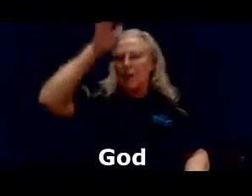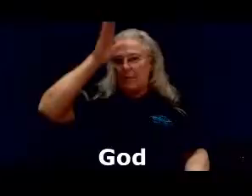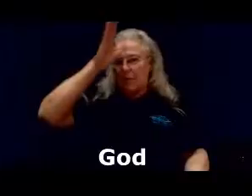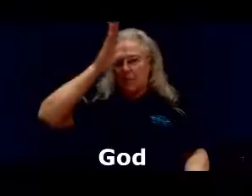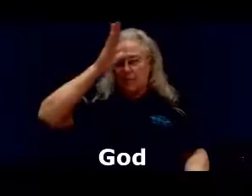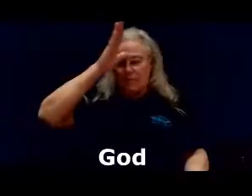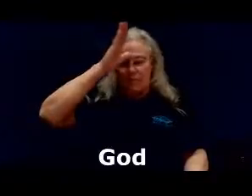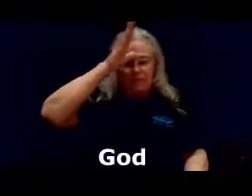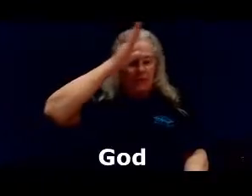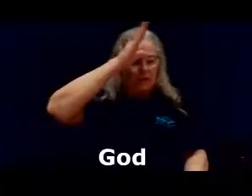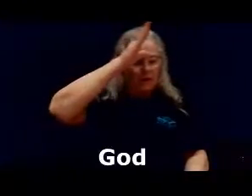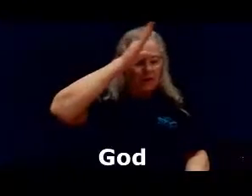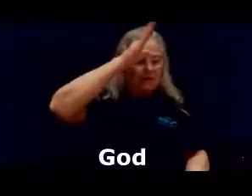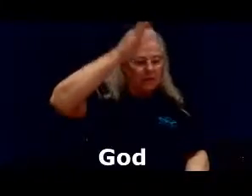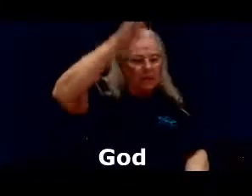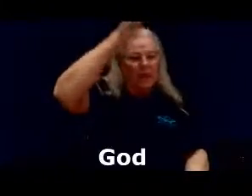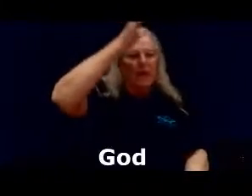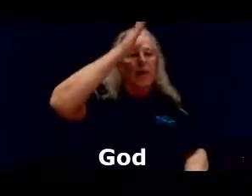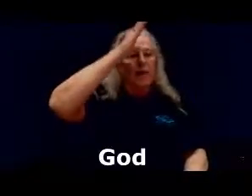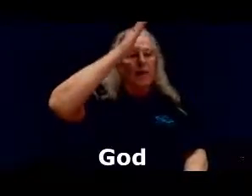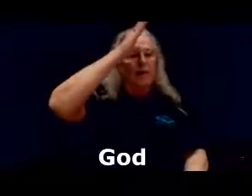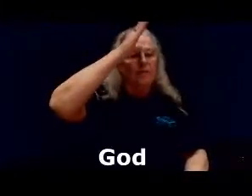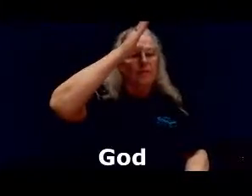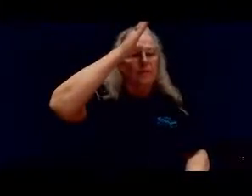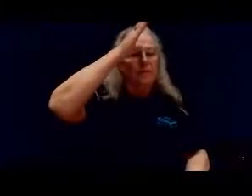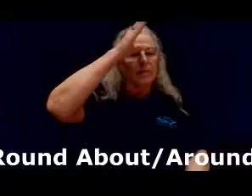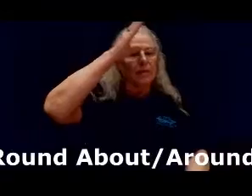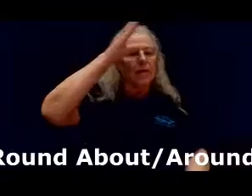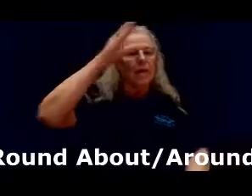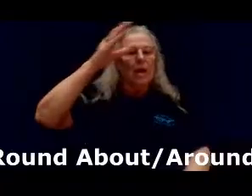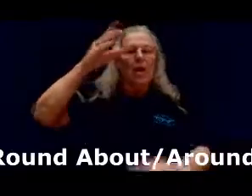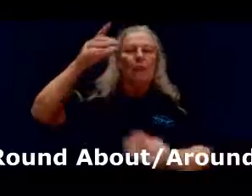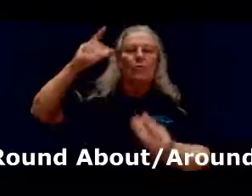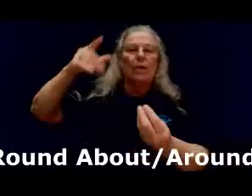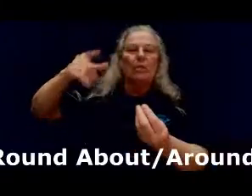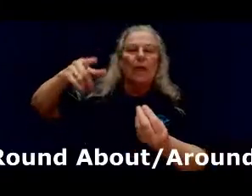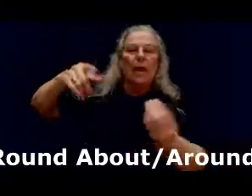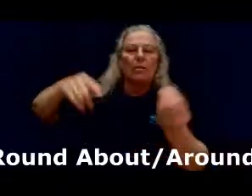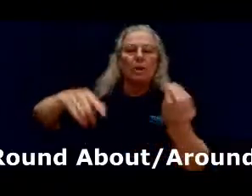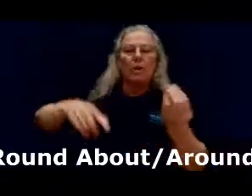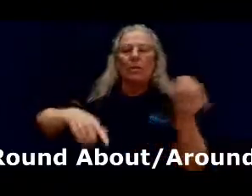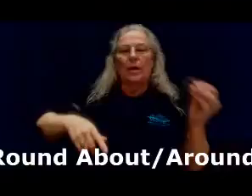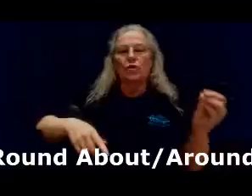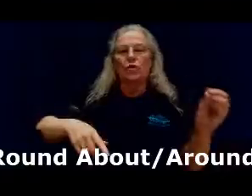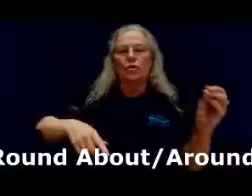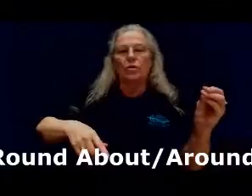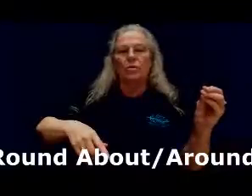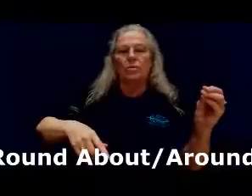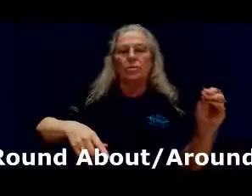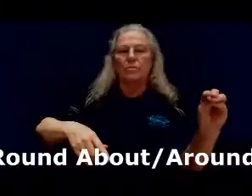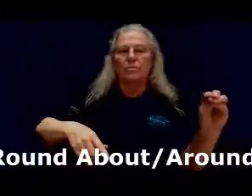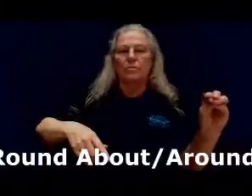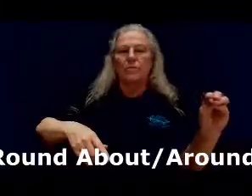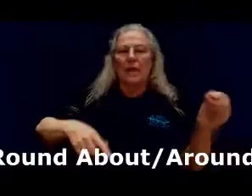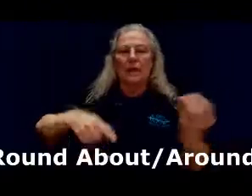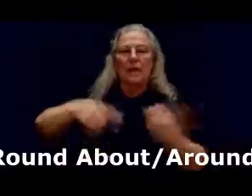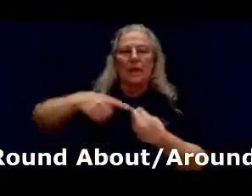coming down from heaven. God. A roundabout, pinch your non-dominant